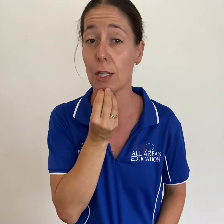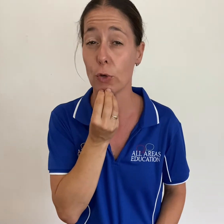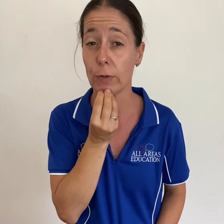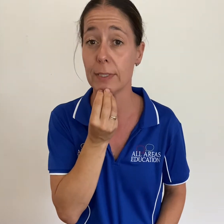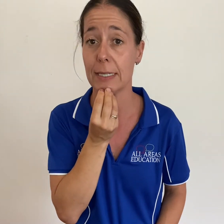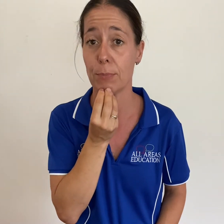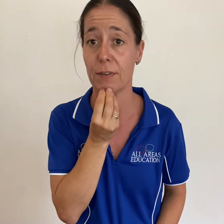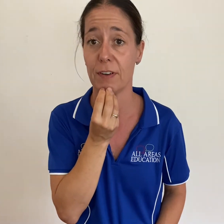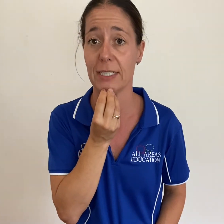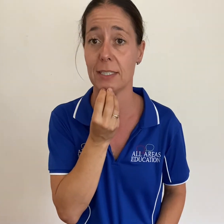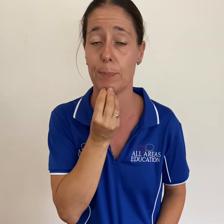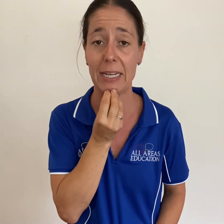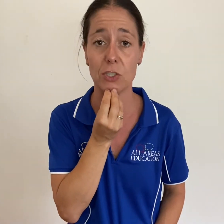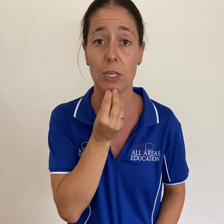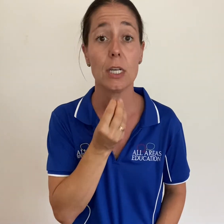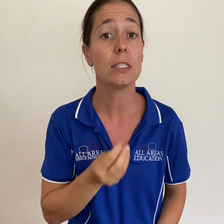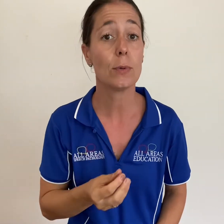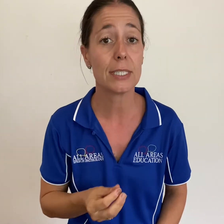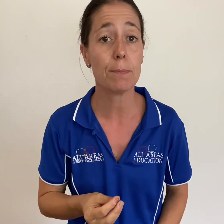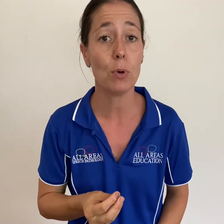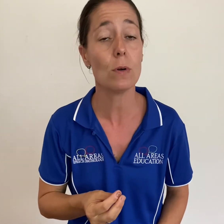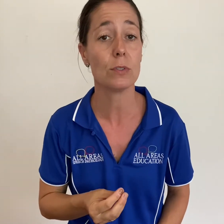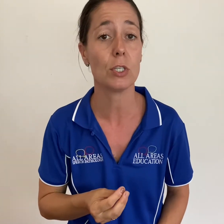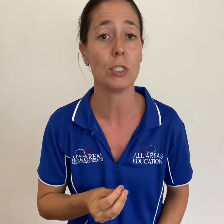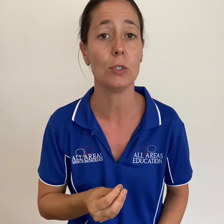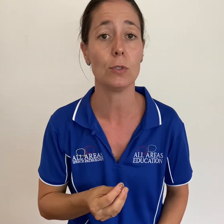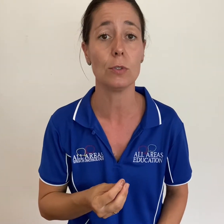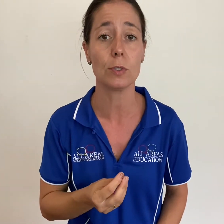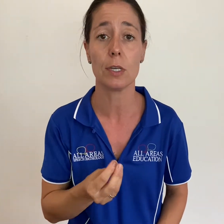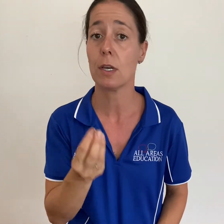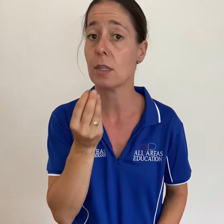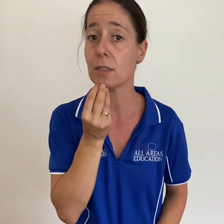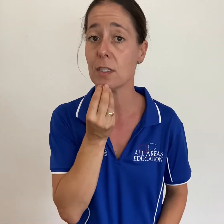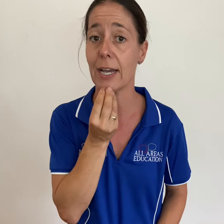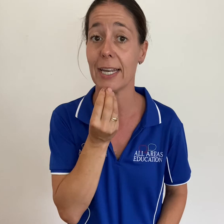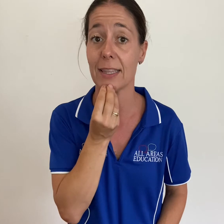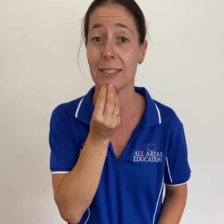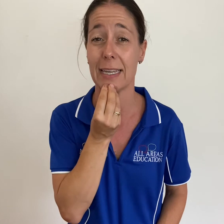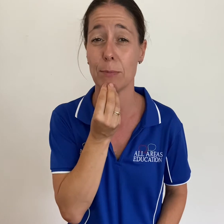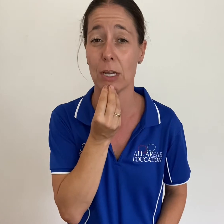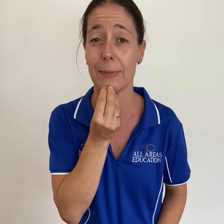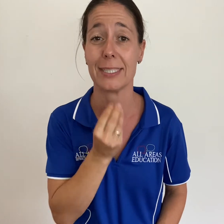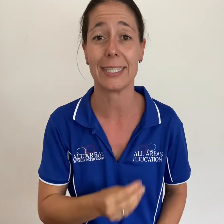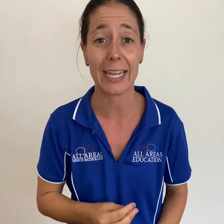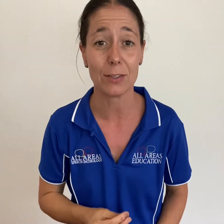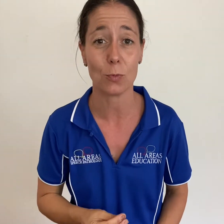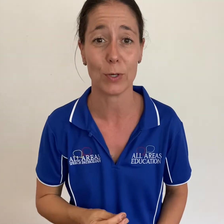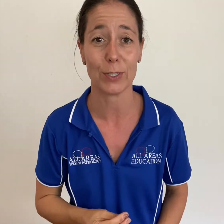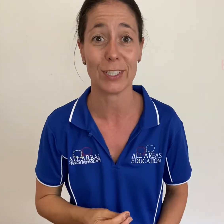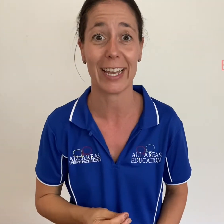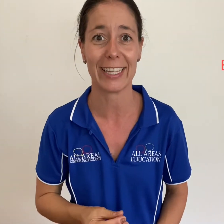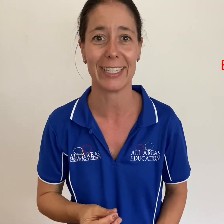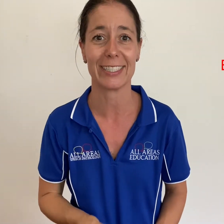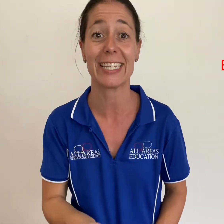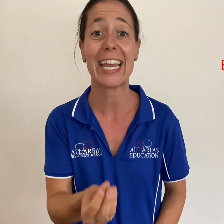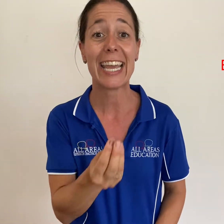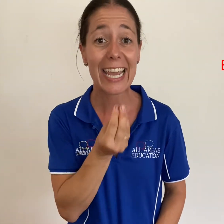slow, simplified speech. So it's important to use the sign at the same time as saying the word, like this.